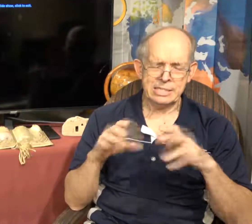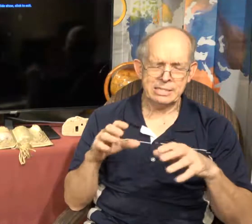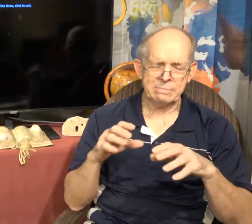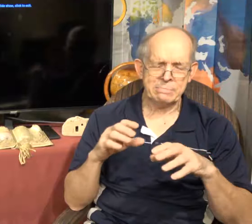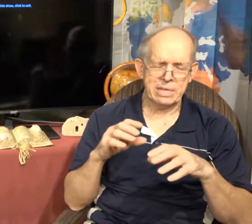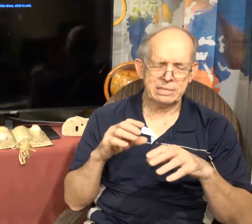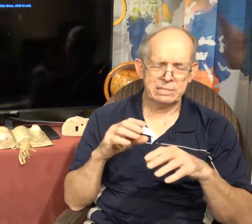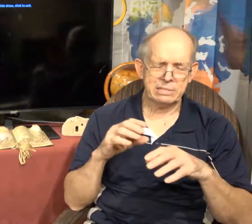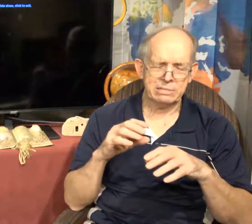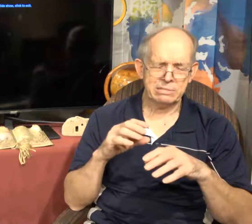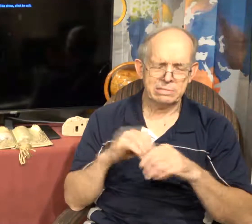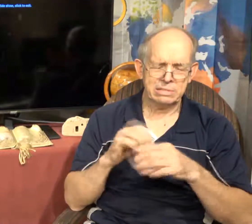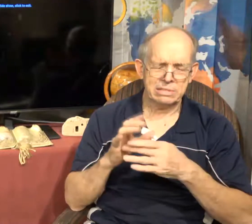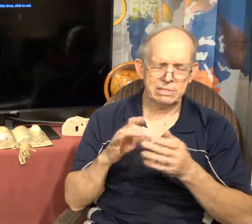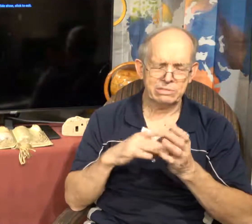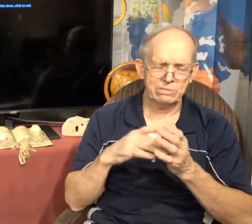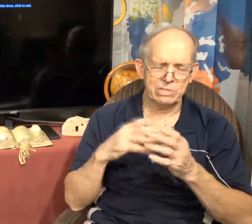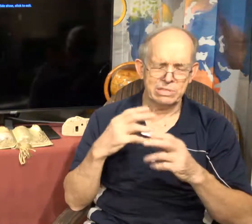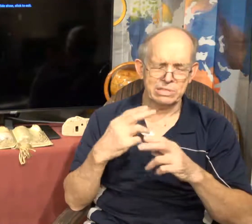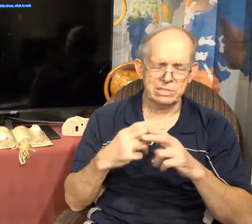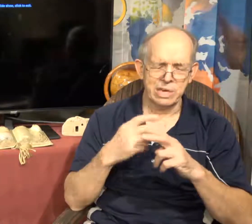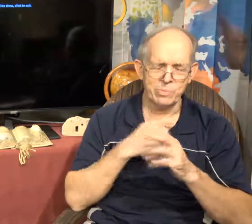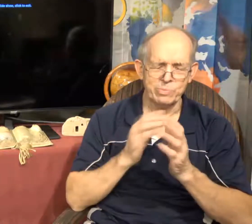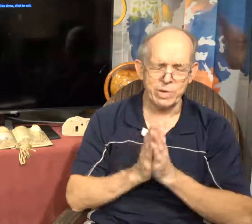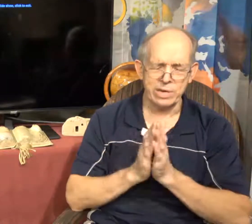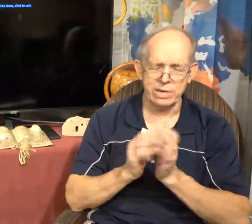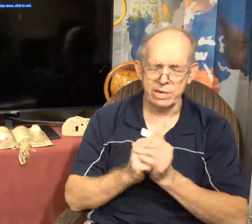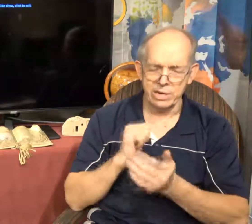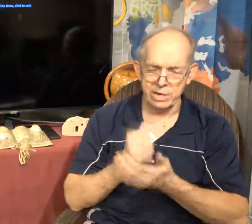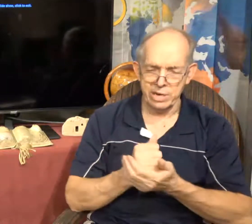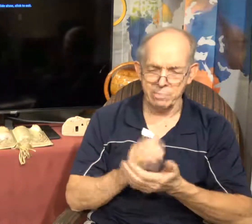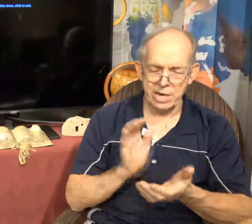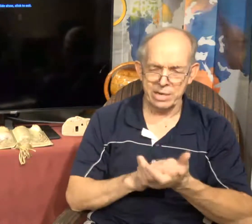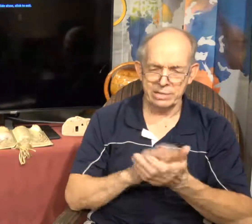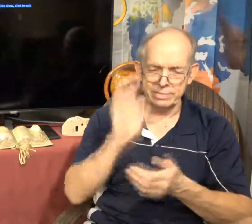Bless. In Jesus' name we pray. Amen.